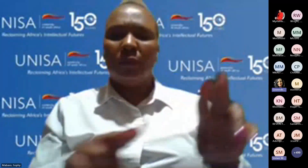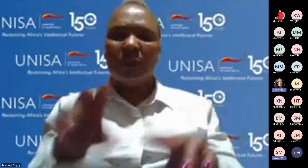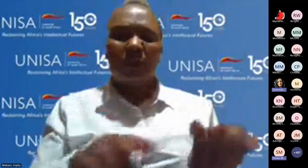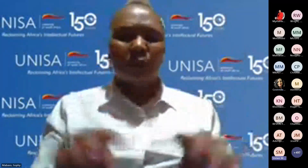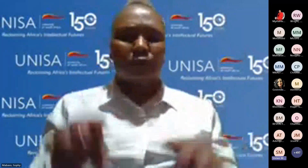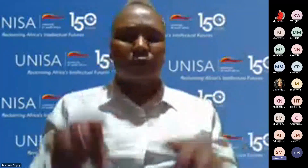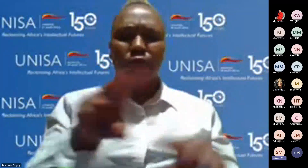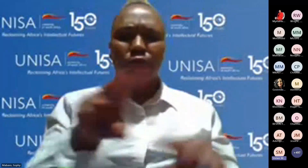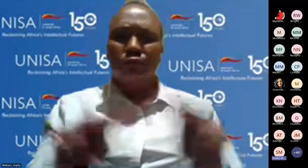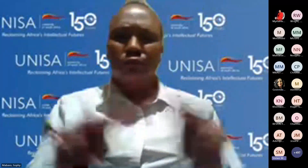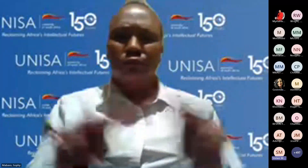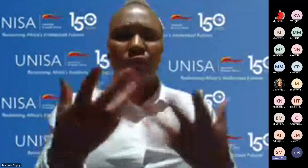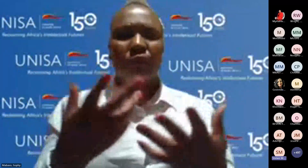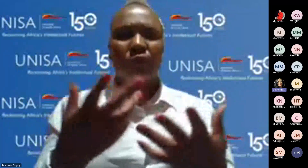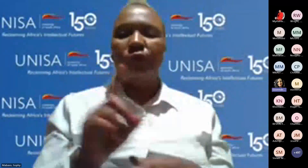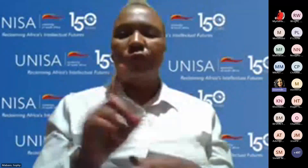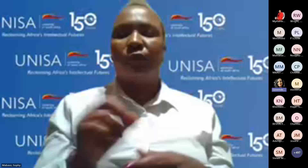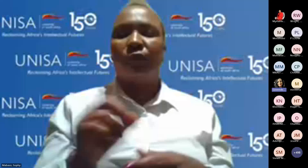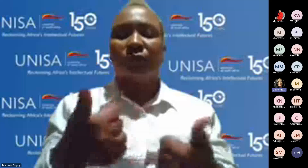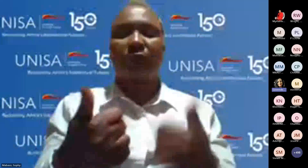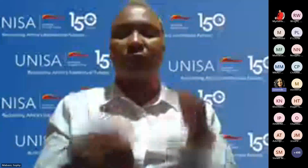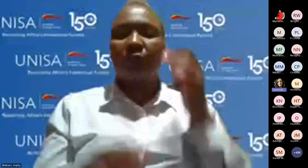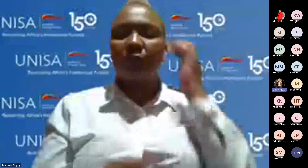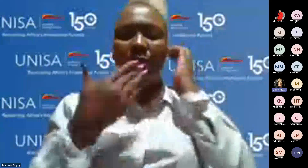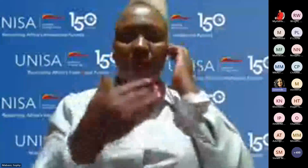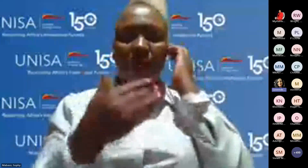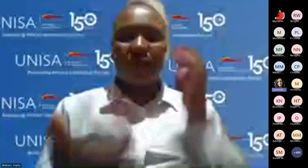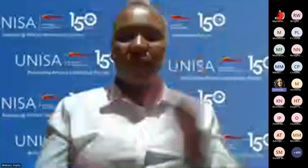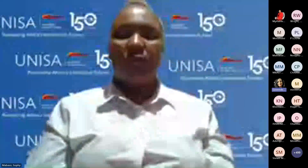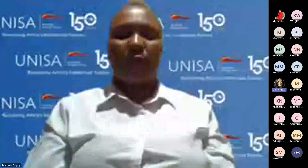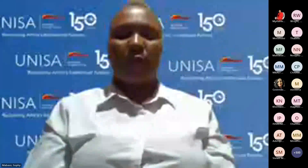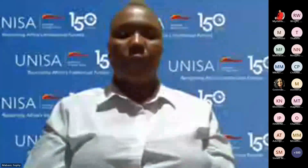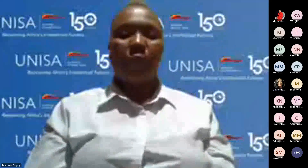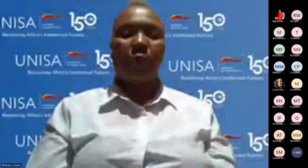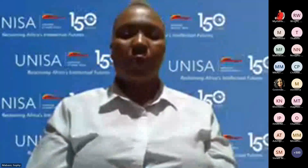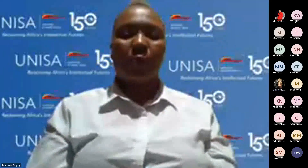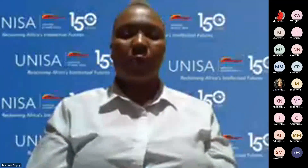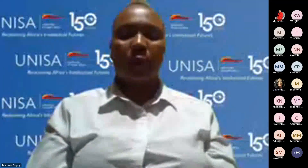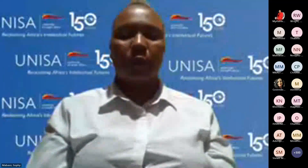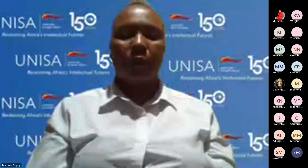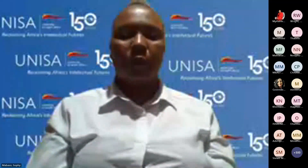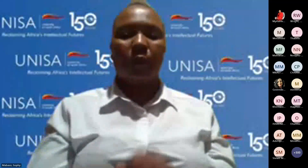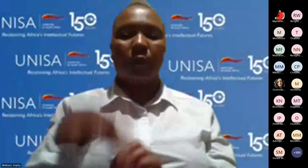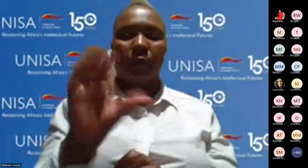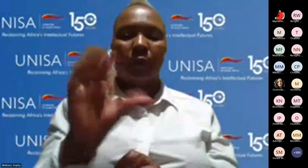Okay. All right. Thank you very much. All right. Charmaine, over to you.